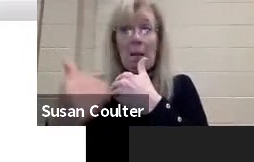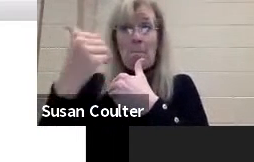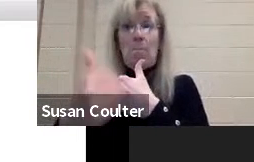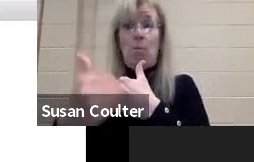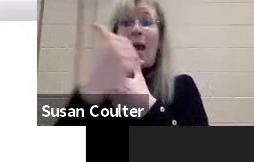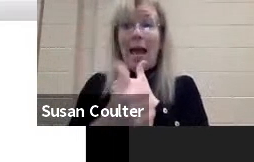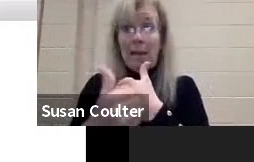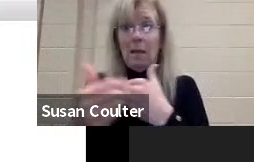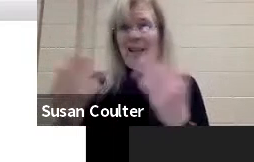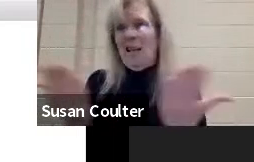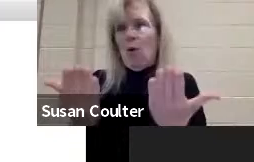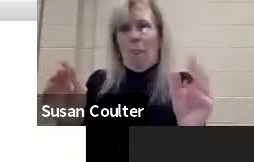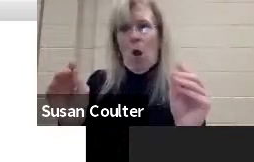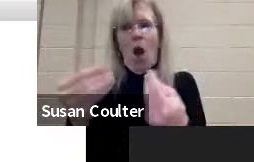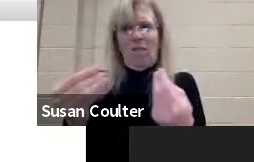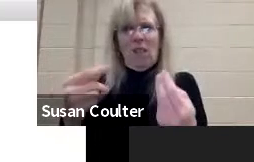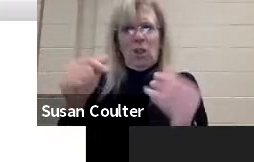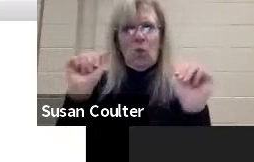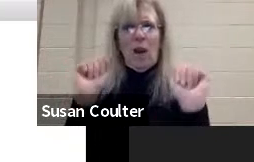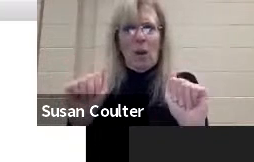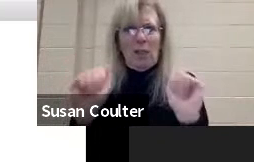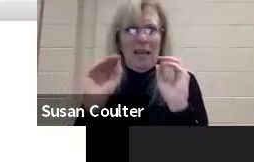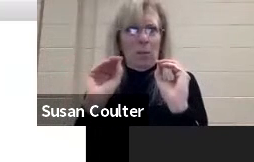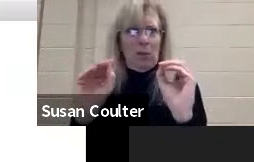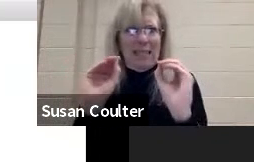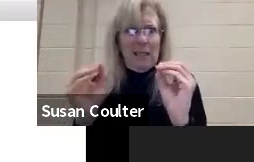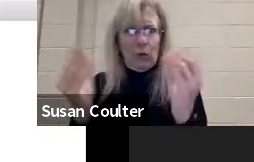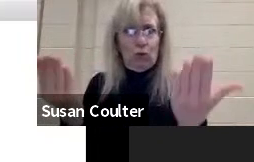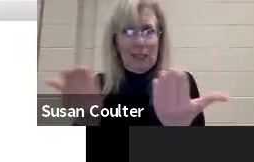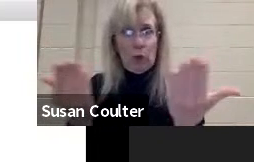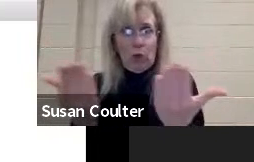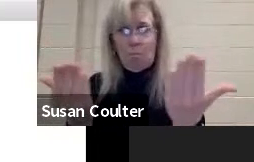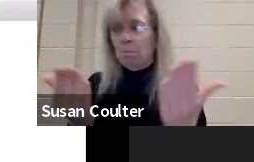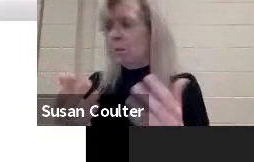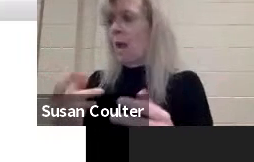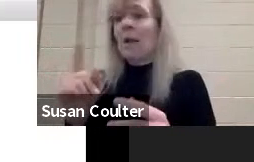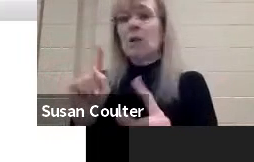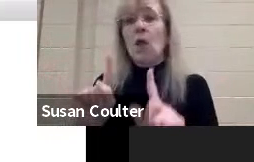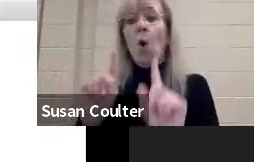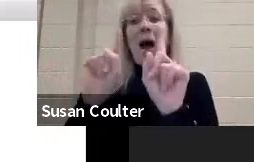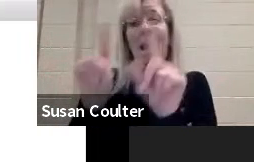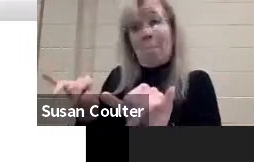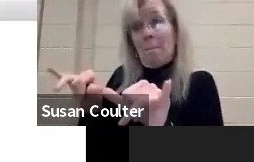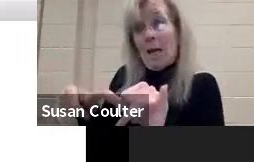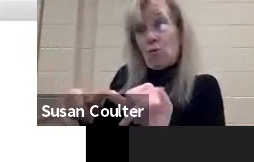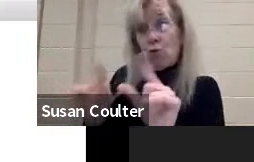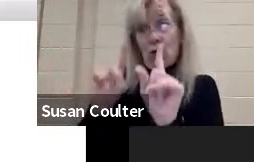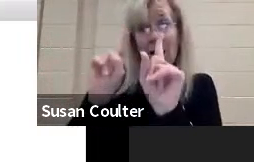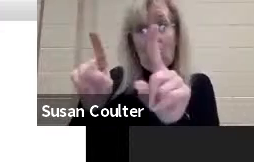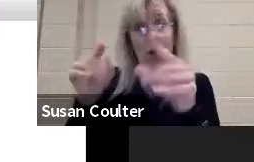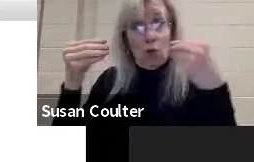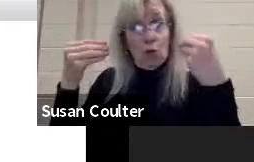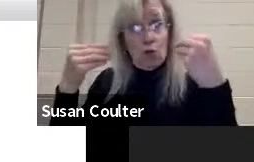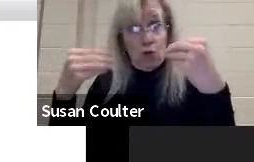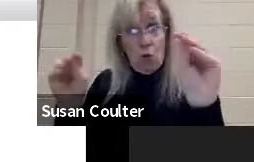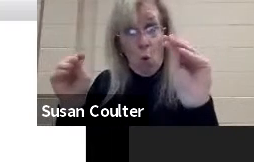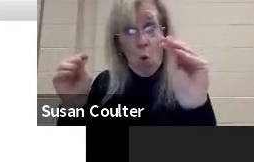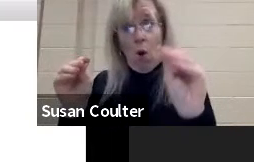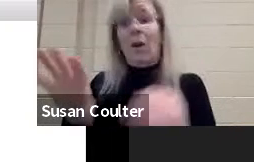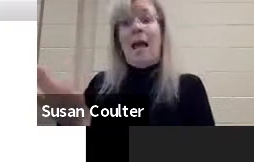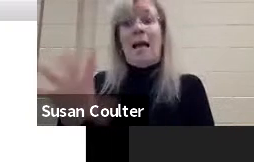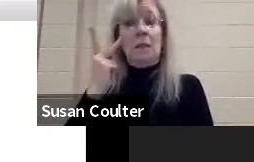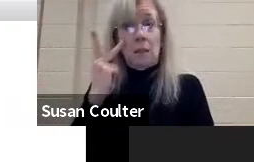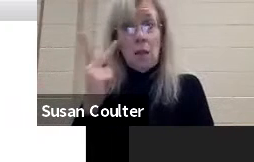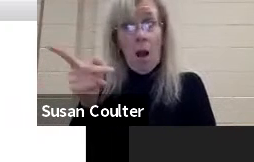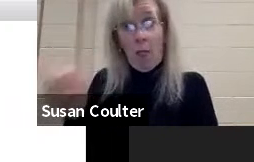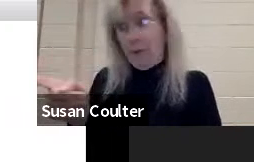bread here at the office when I was able to teach here. So I measured, I went to the